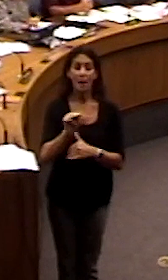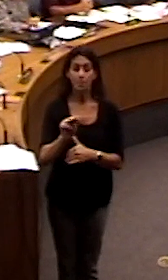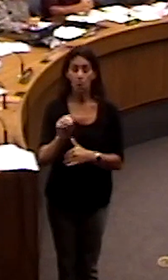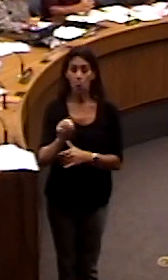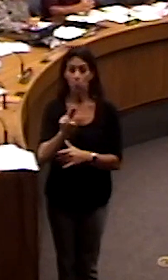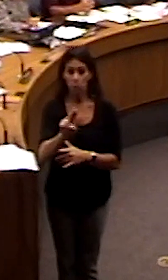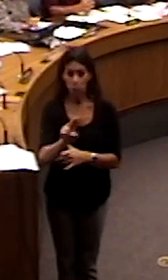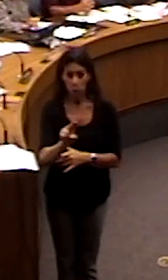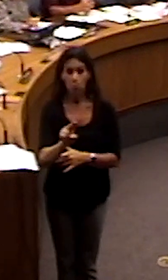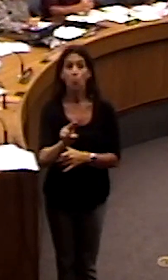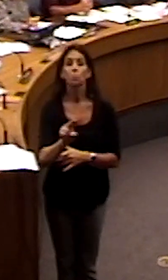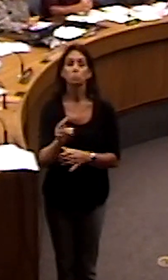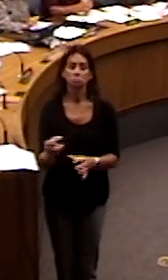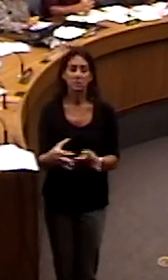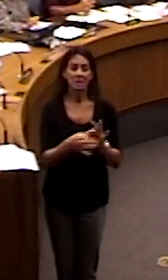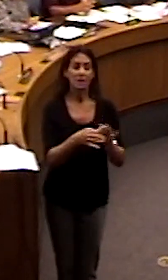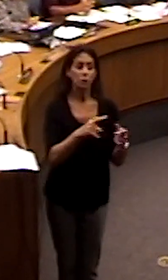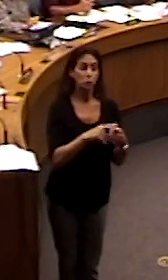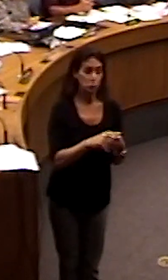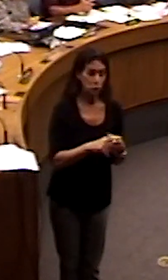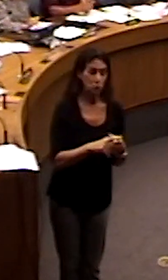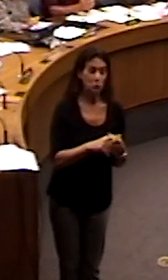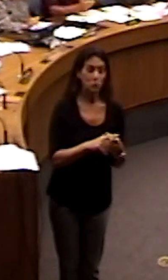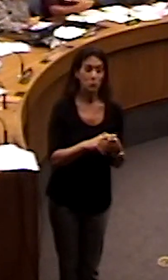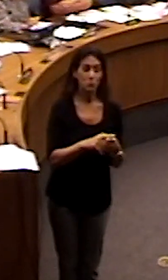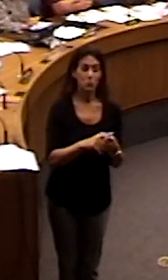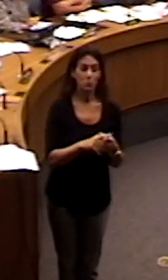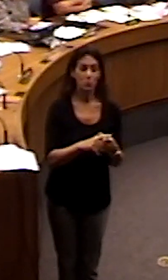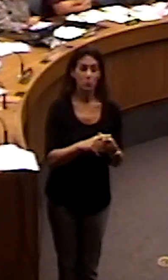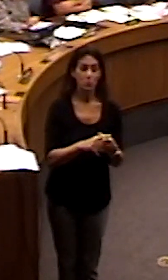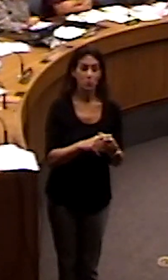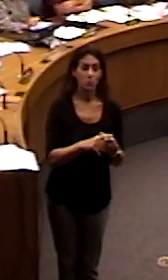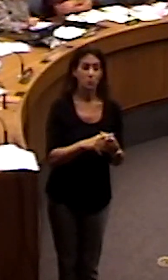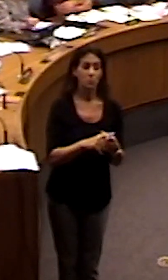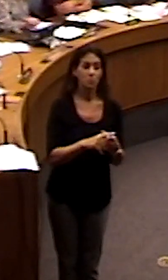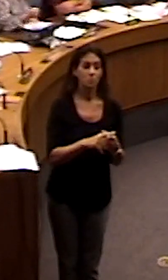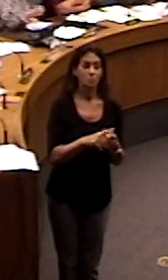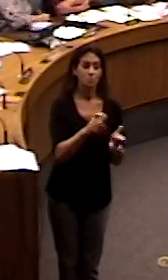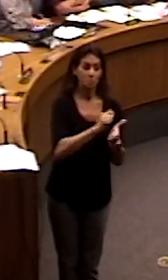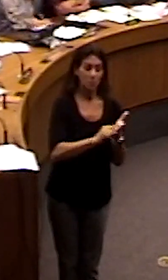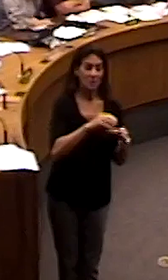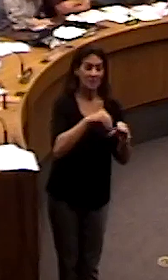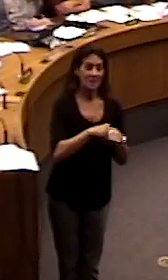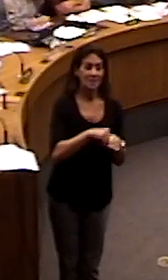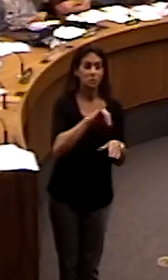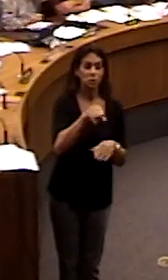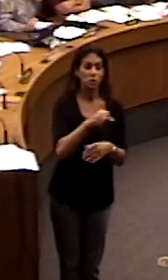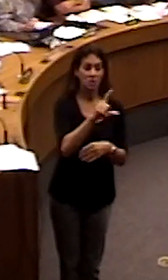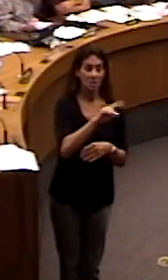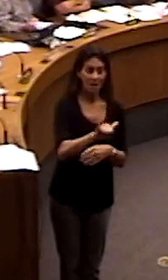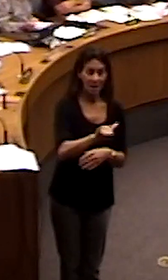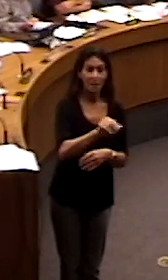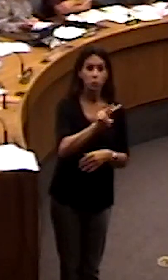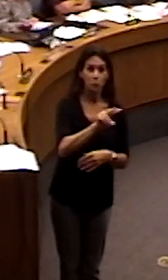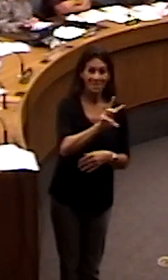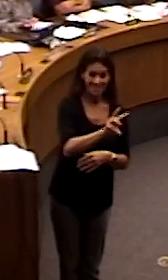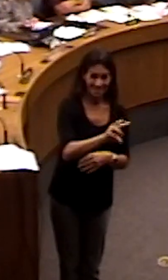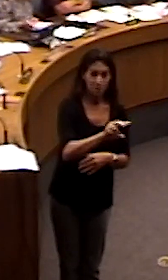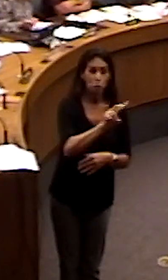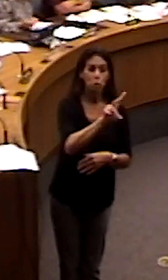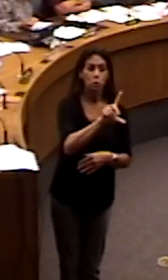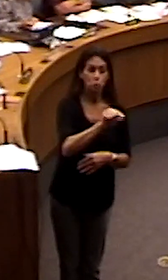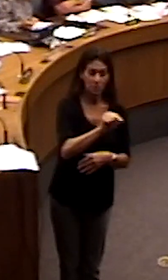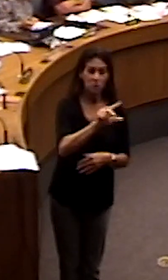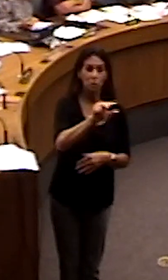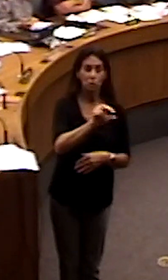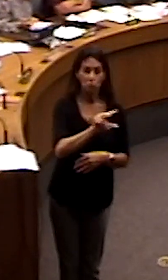Local 77, dated July 26, 2023. Thank you. Is there anyone in the public that would like to speak on